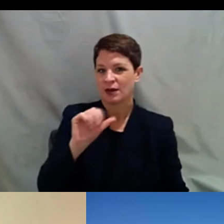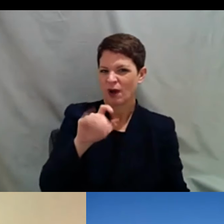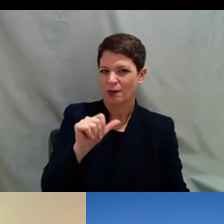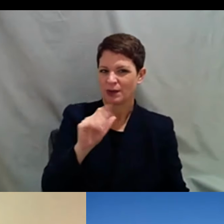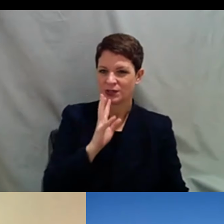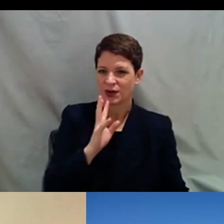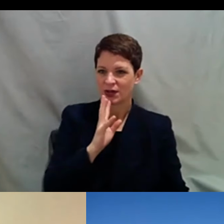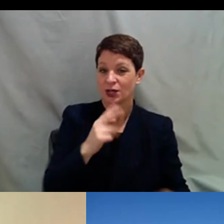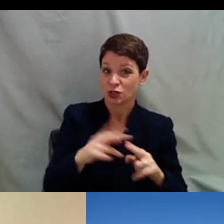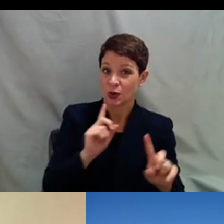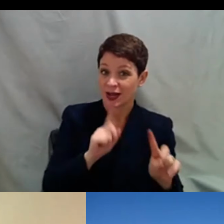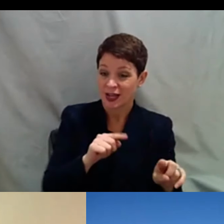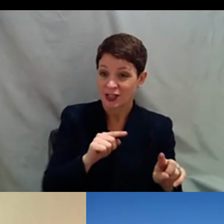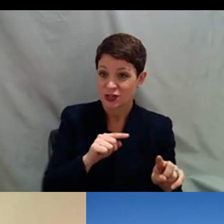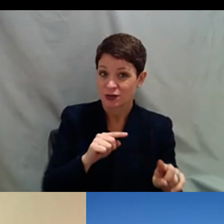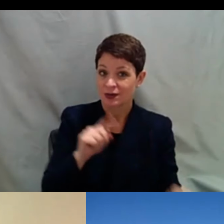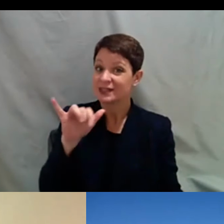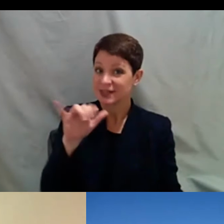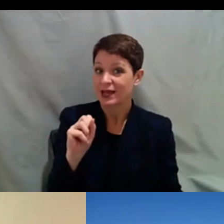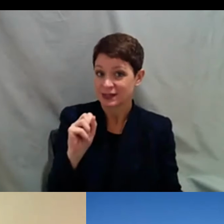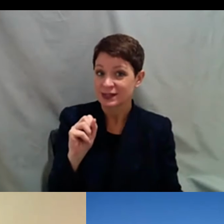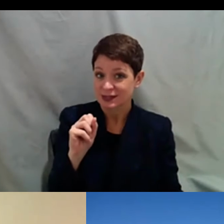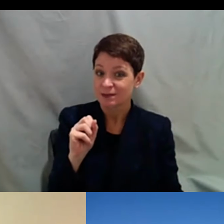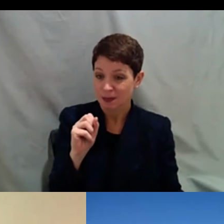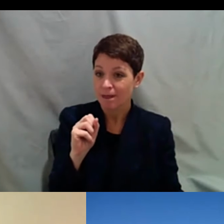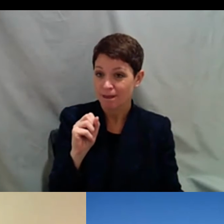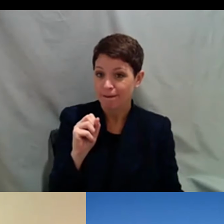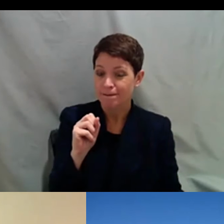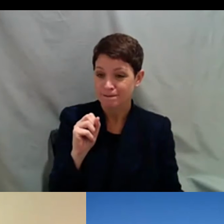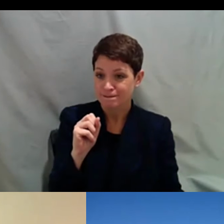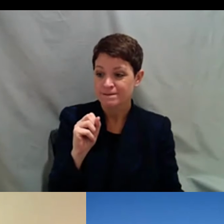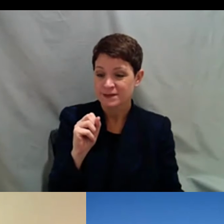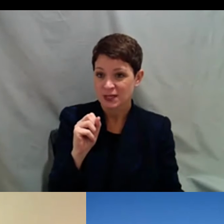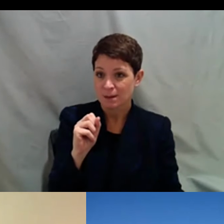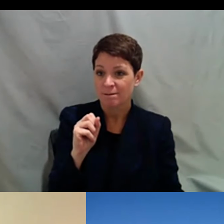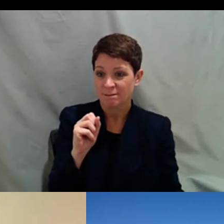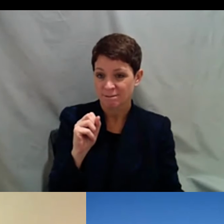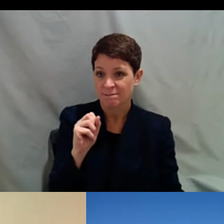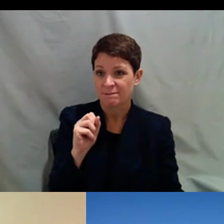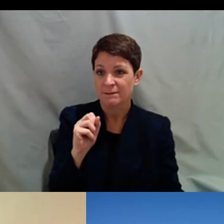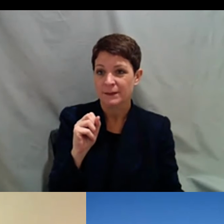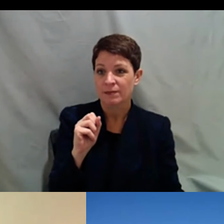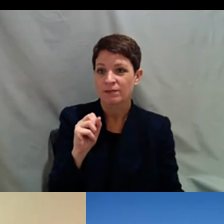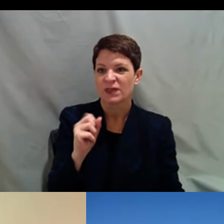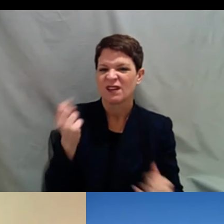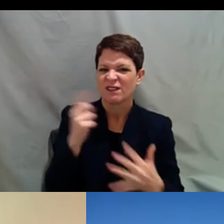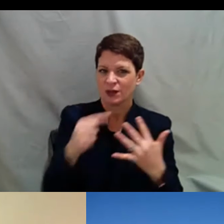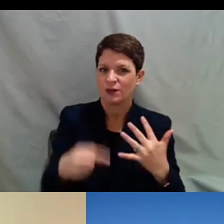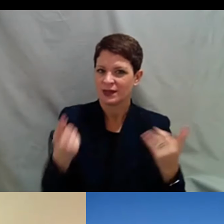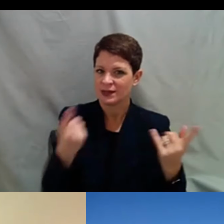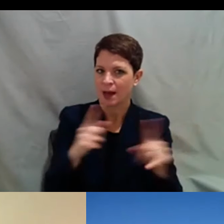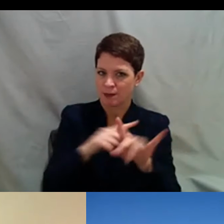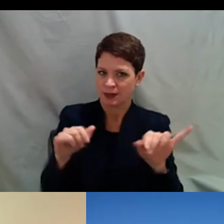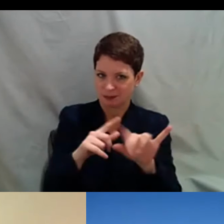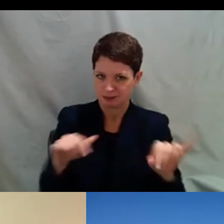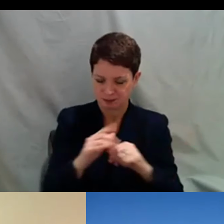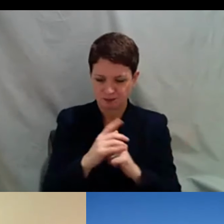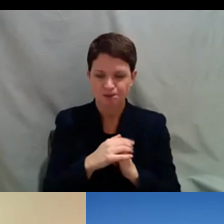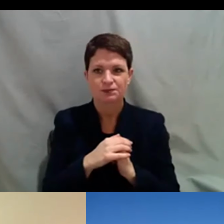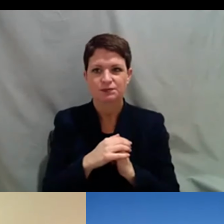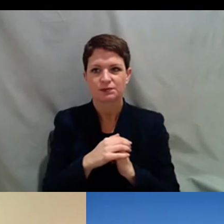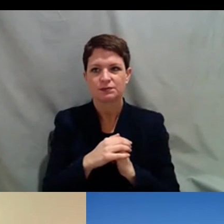The short answer is yes, right? So there are a few things happening. One is that